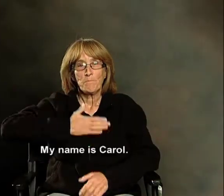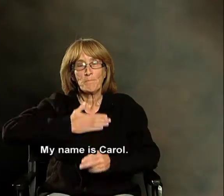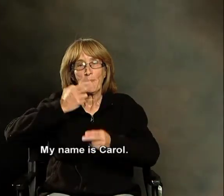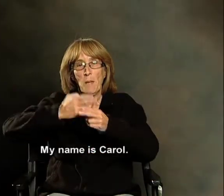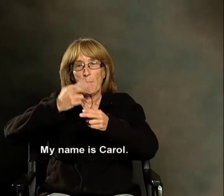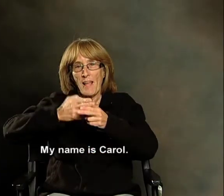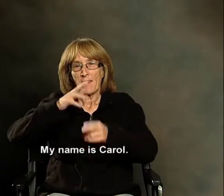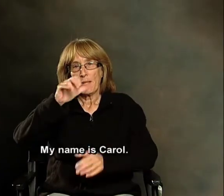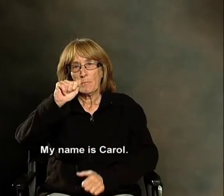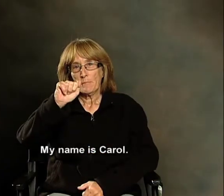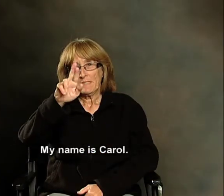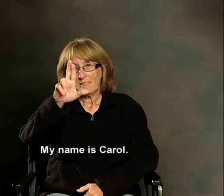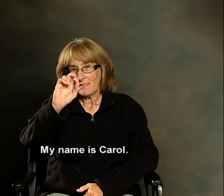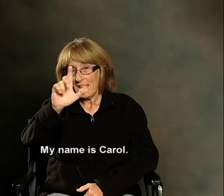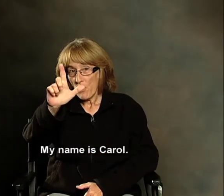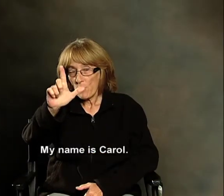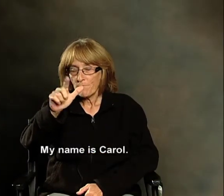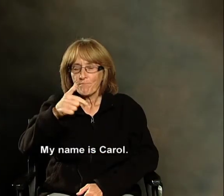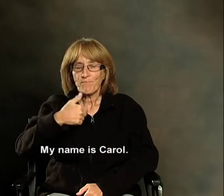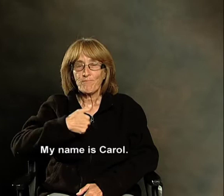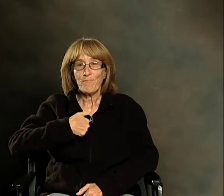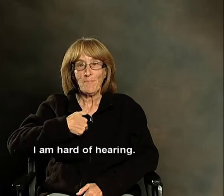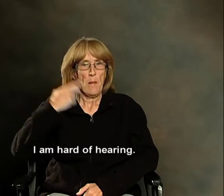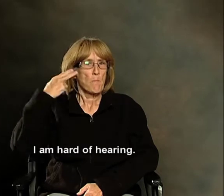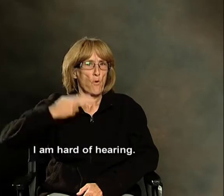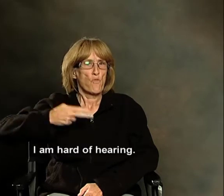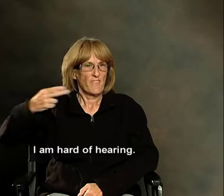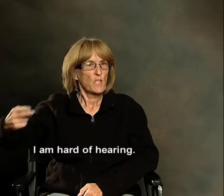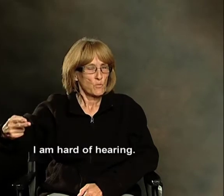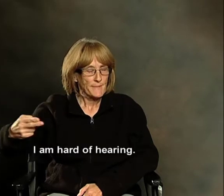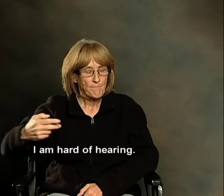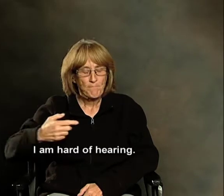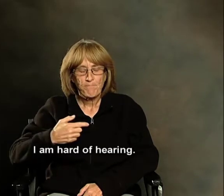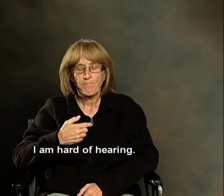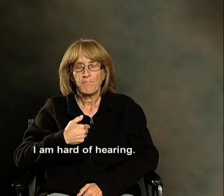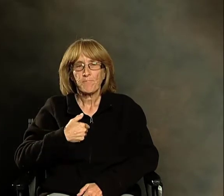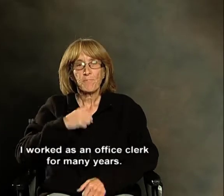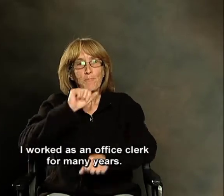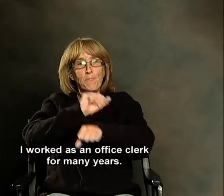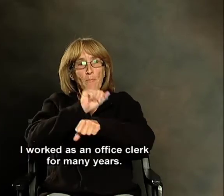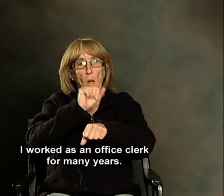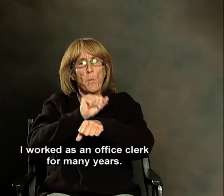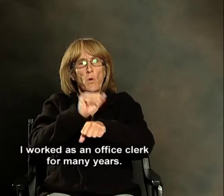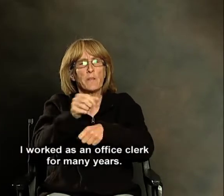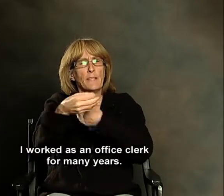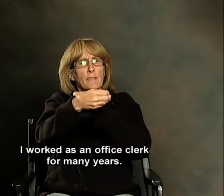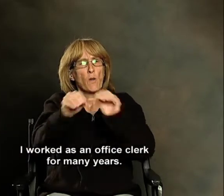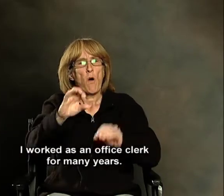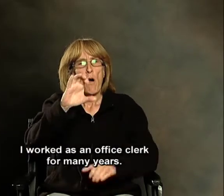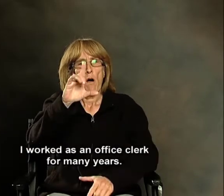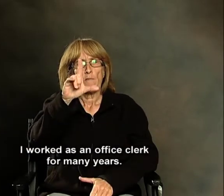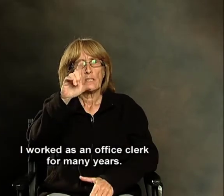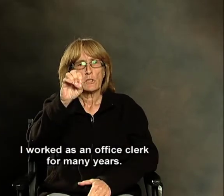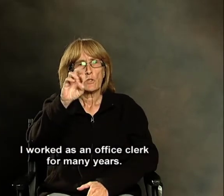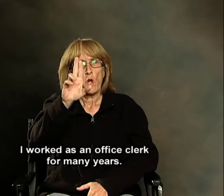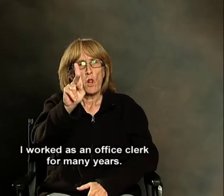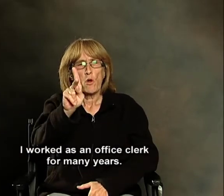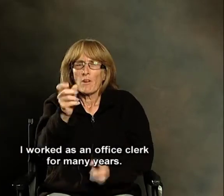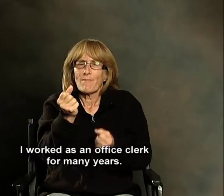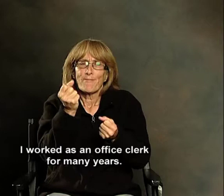My name is Carol. I'm hard of hearing. I worked as an office clerk for many years.